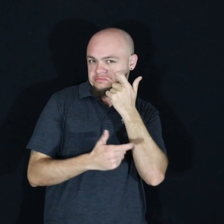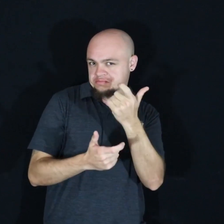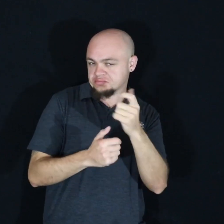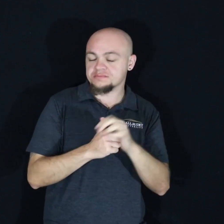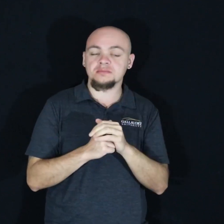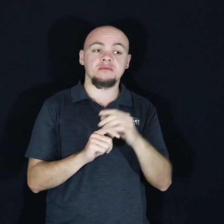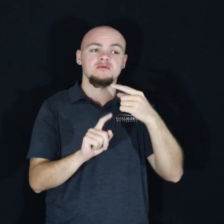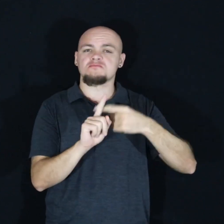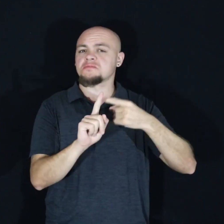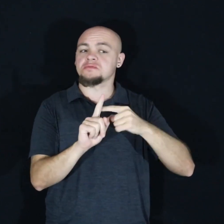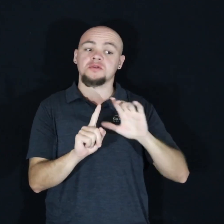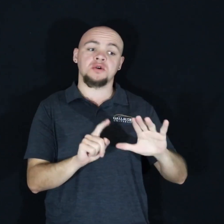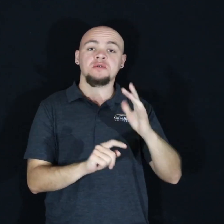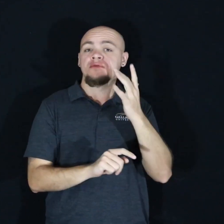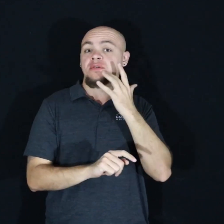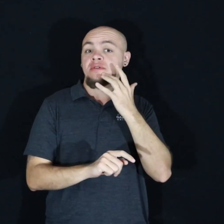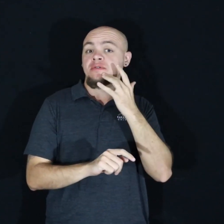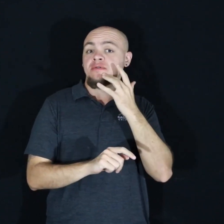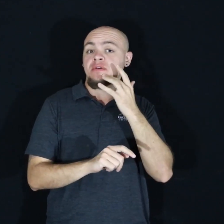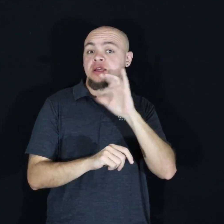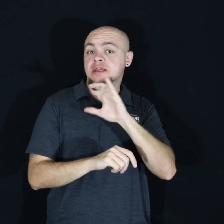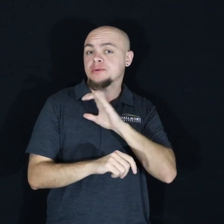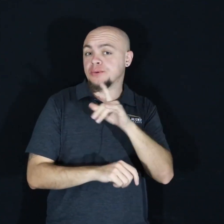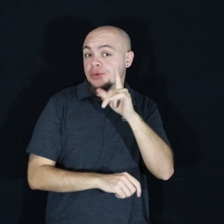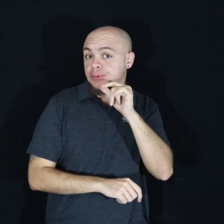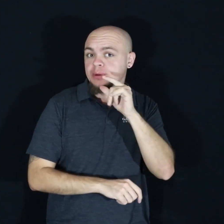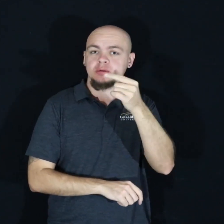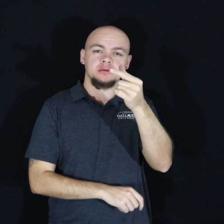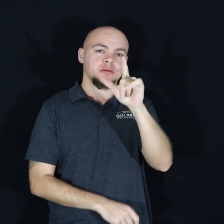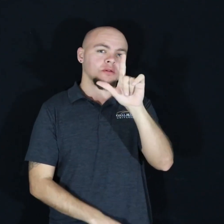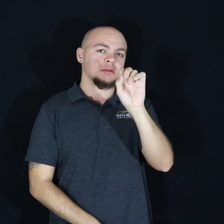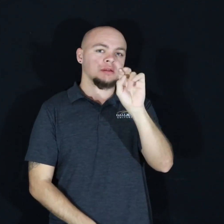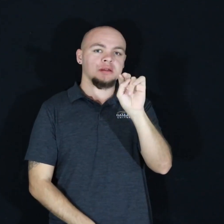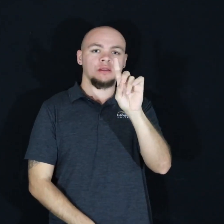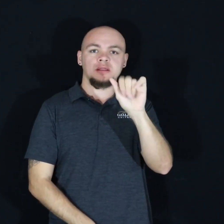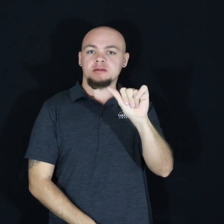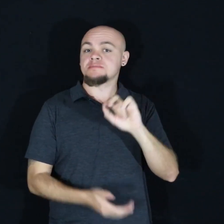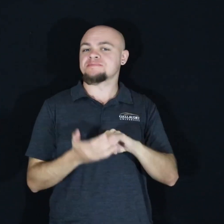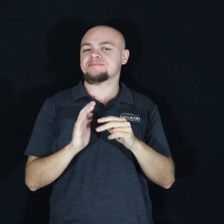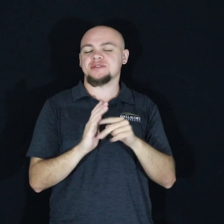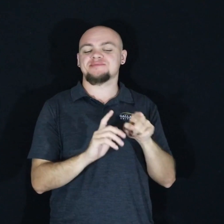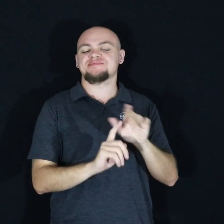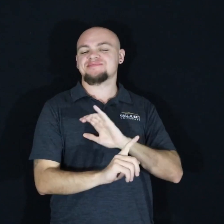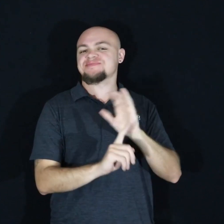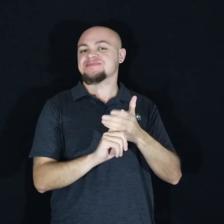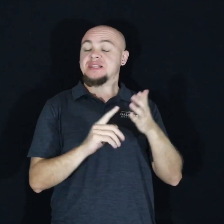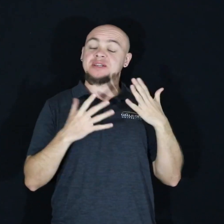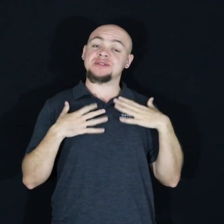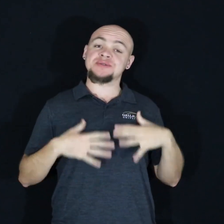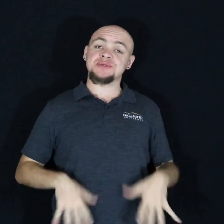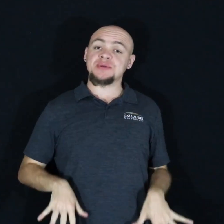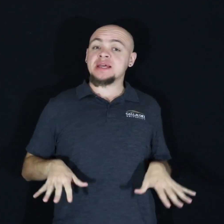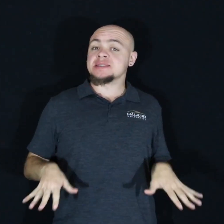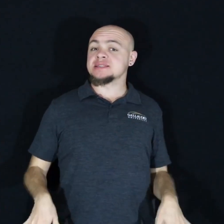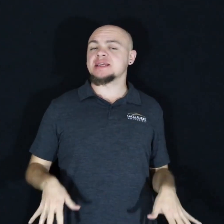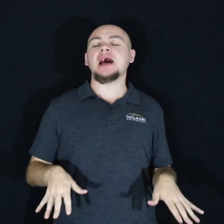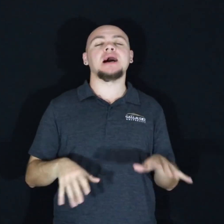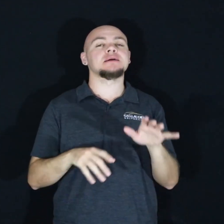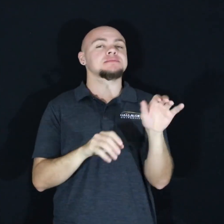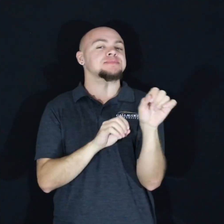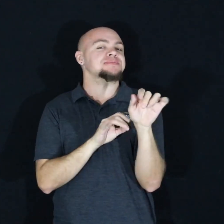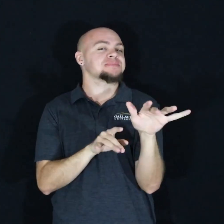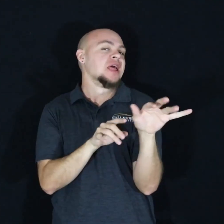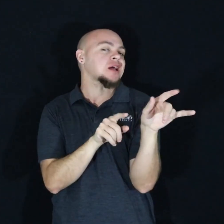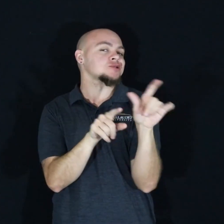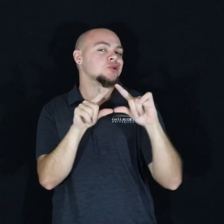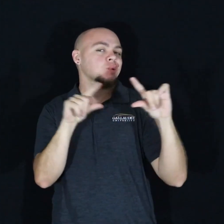favorite character was Glinda, of course. Gave her a great excuse to wear a sparkly dress and carry a wand. But you watch a movie